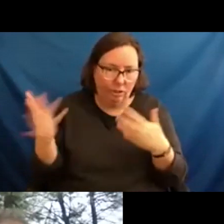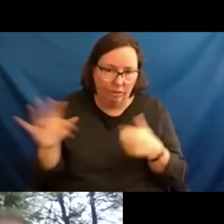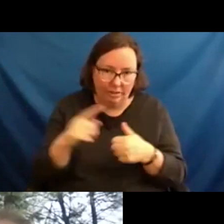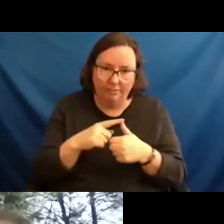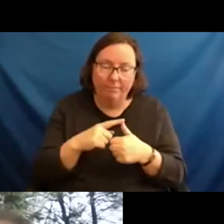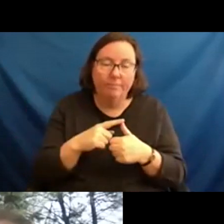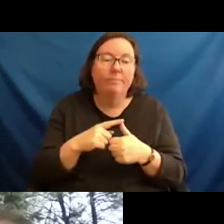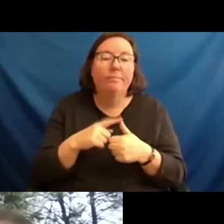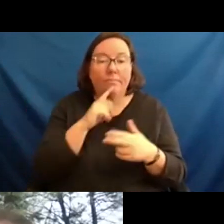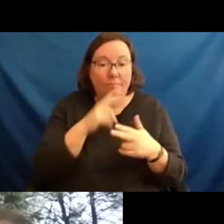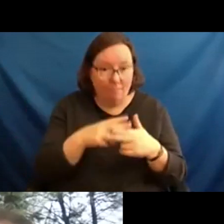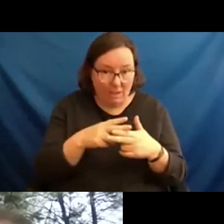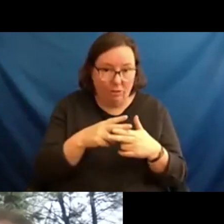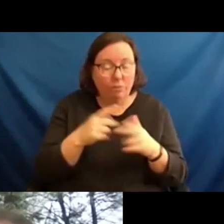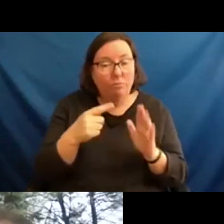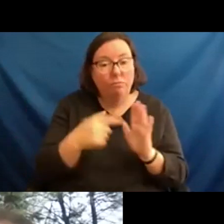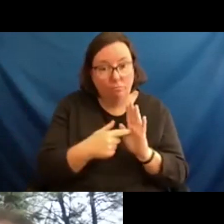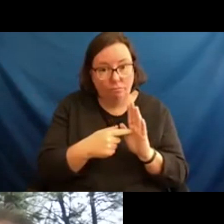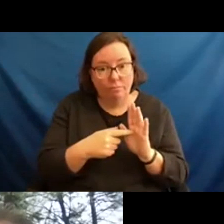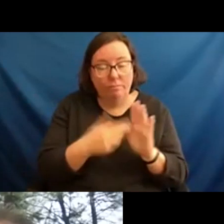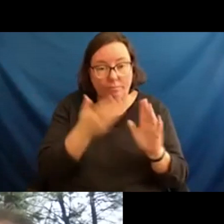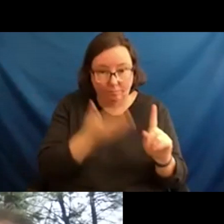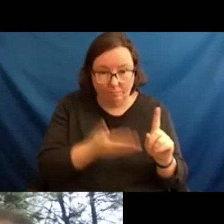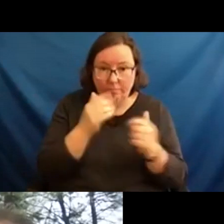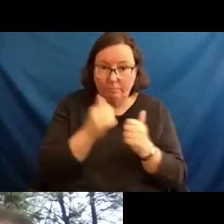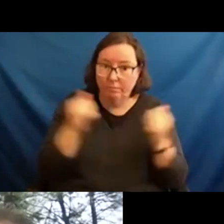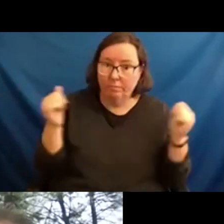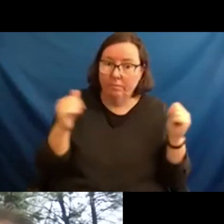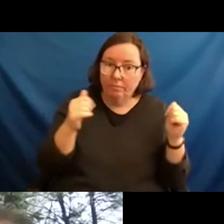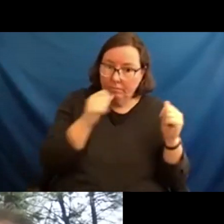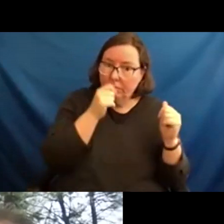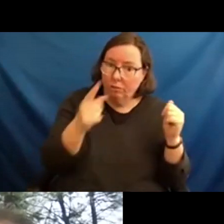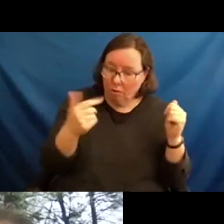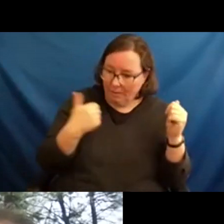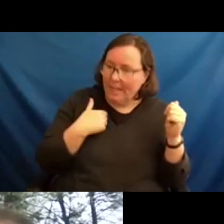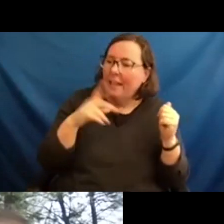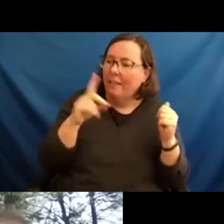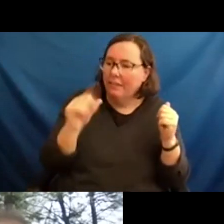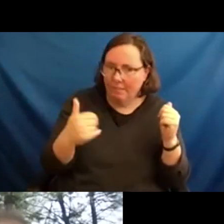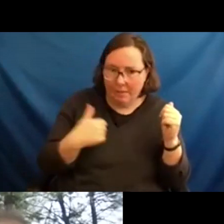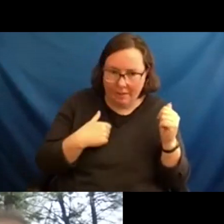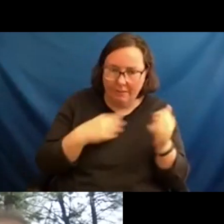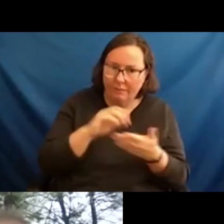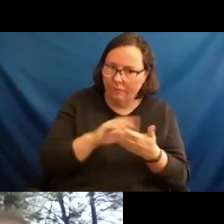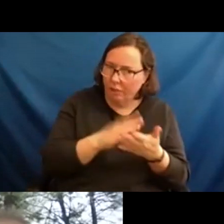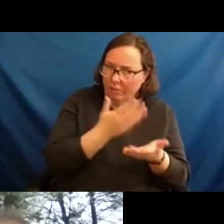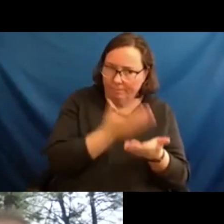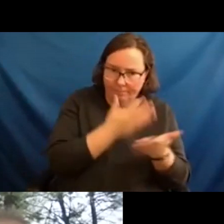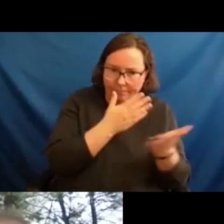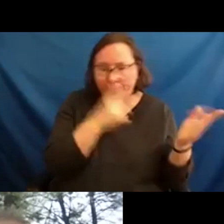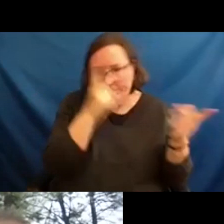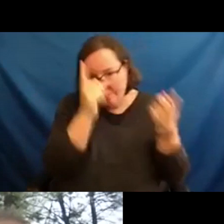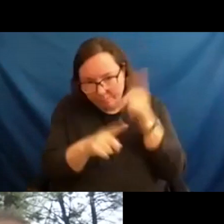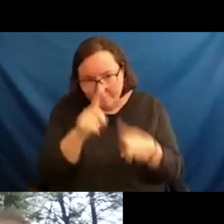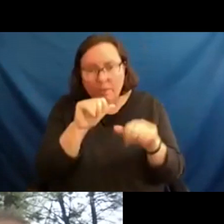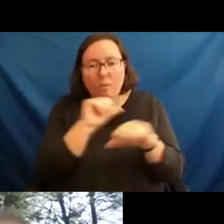As we mentioned, they presented with a documented disability, and they're working with the professional staff members in